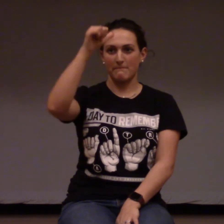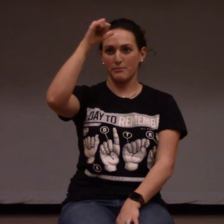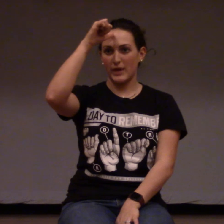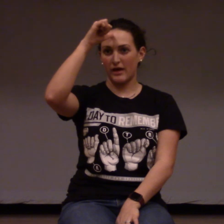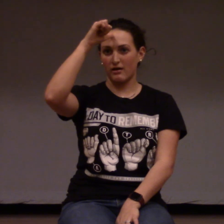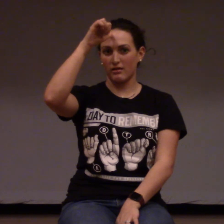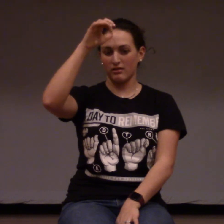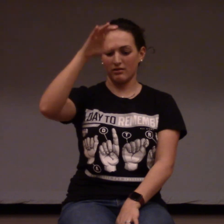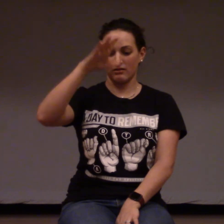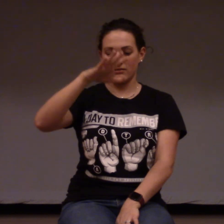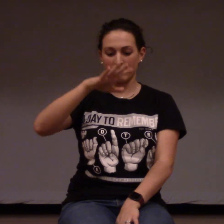male,